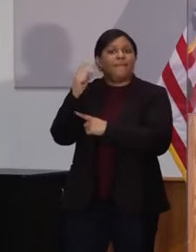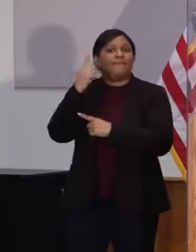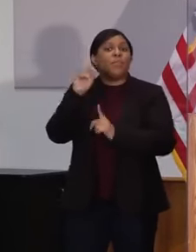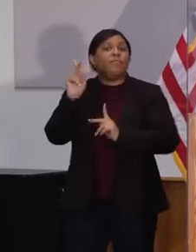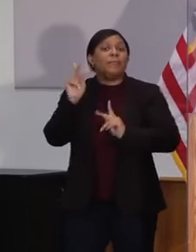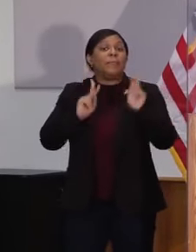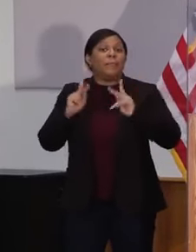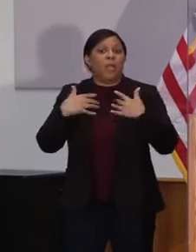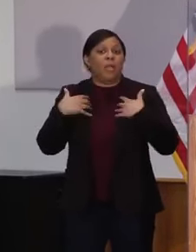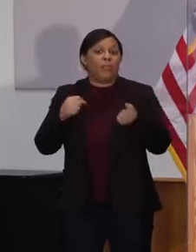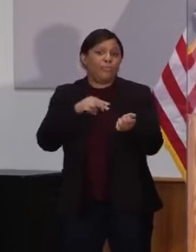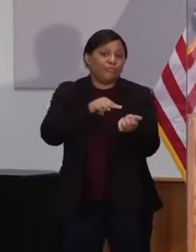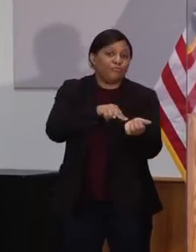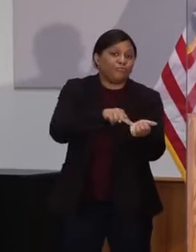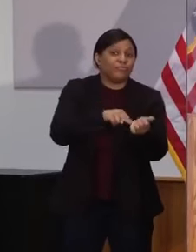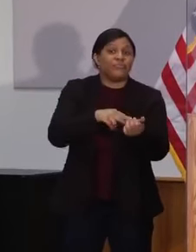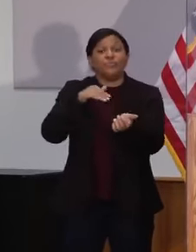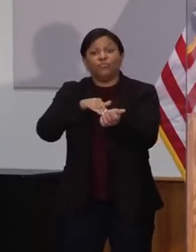then teachers in that set,